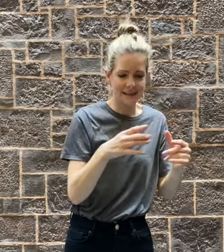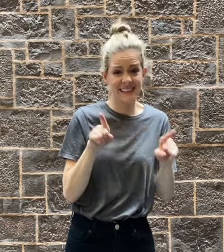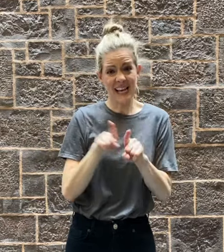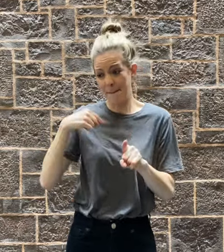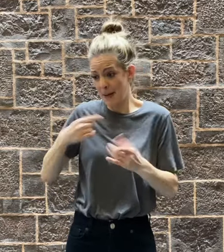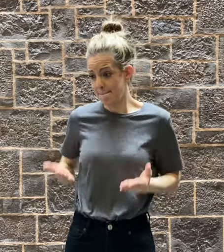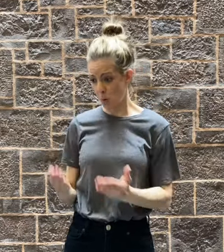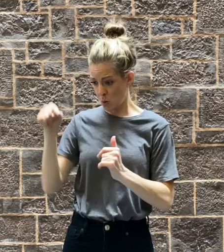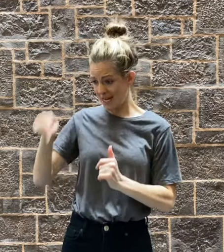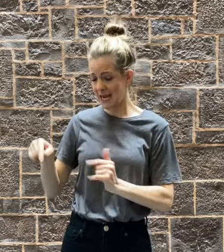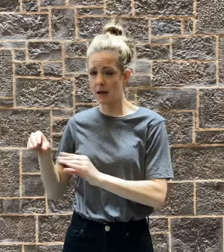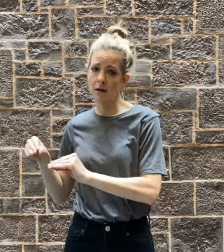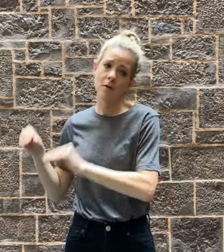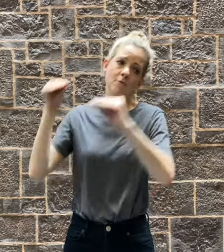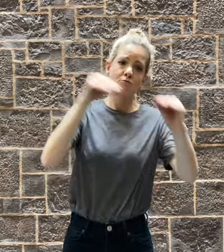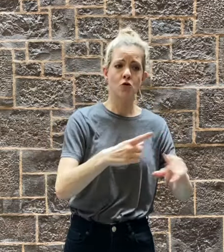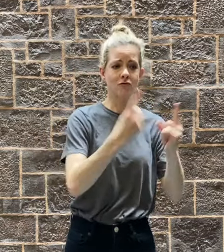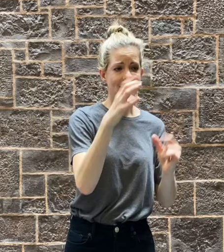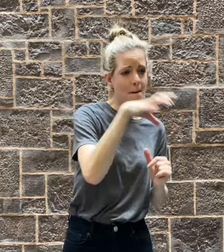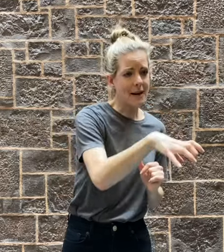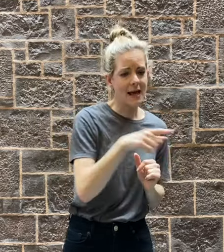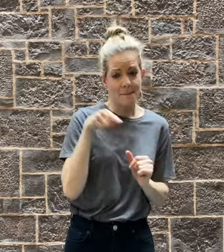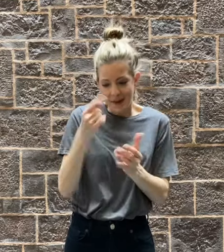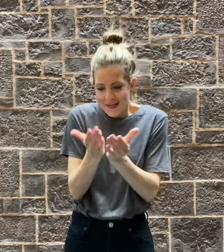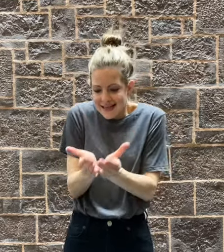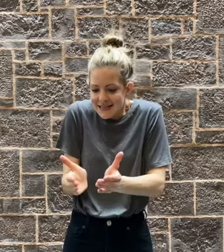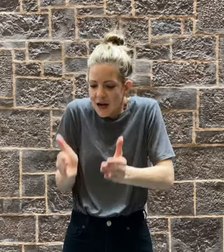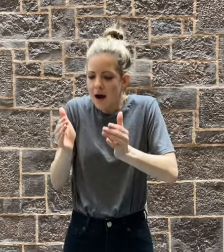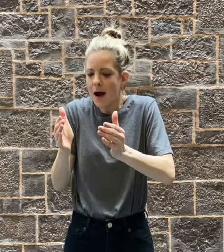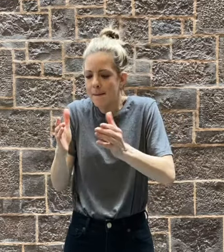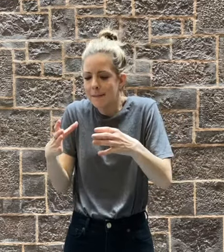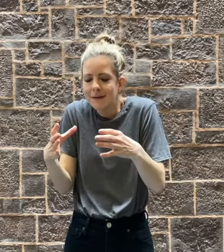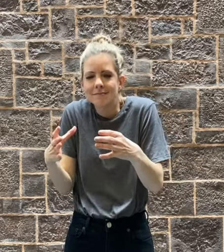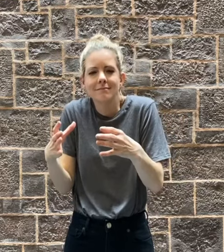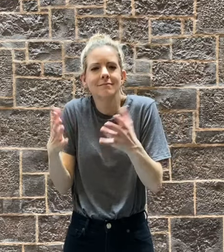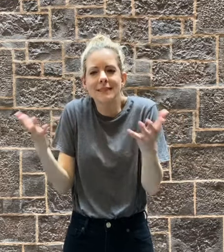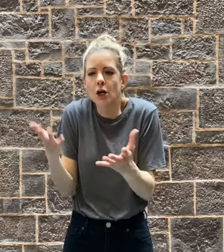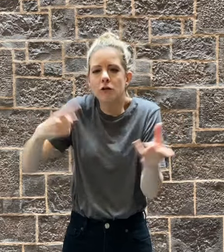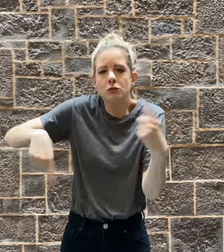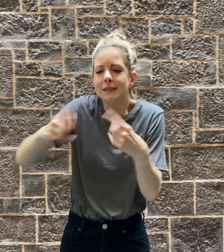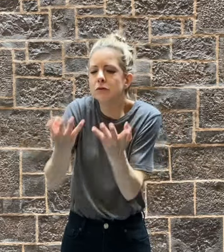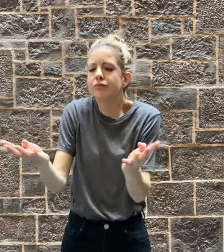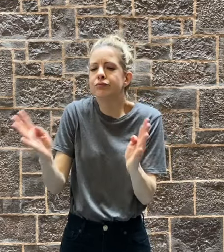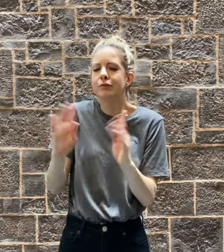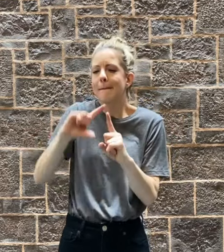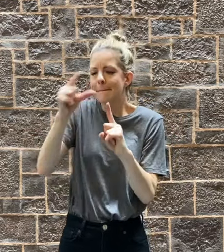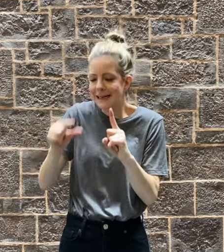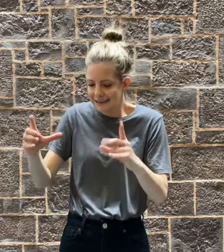in the home and on every street corner in Pakistan, where a gaggle of people converse amidst the